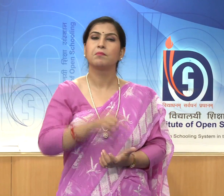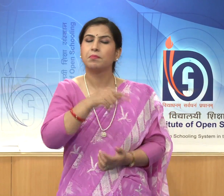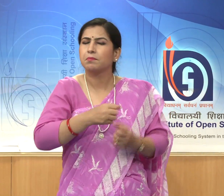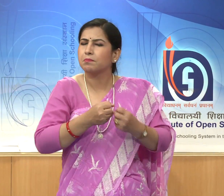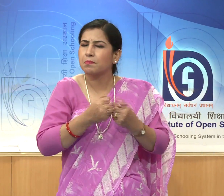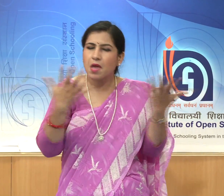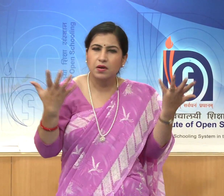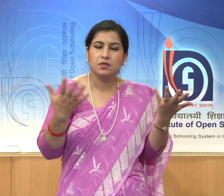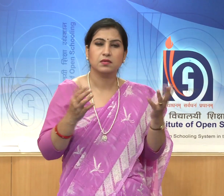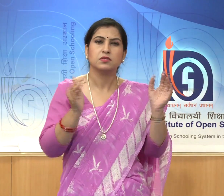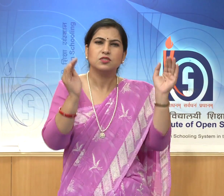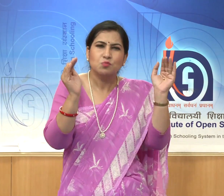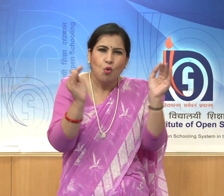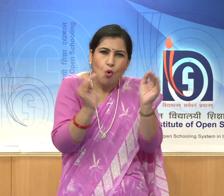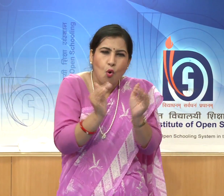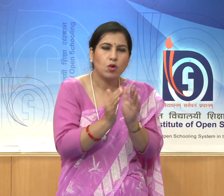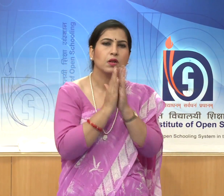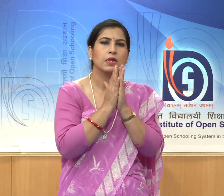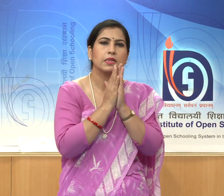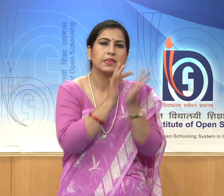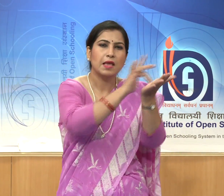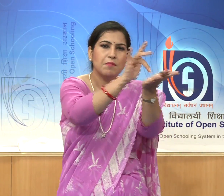There are many small temples